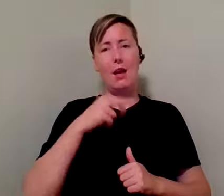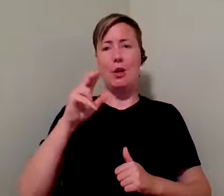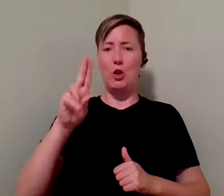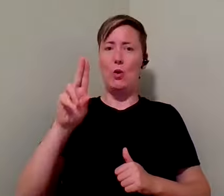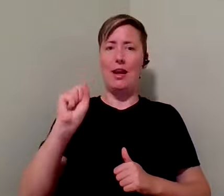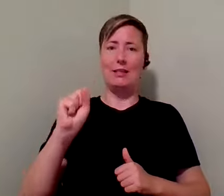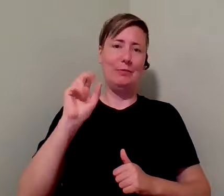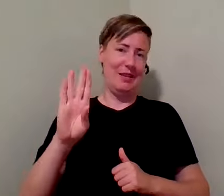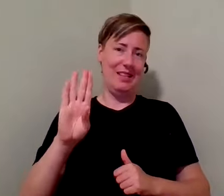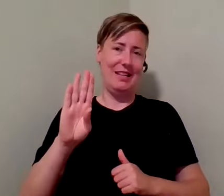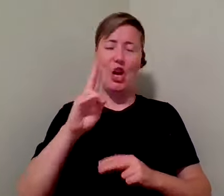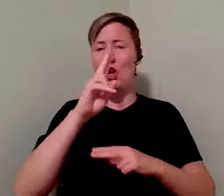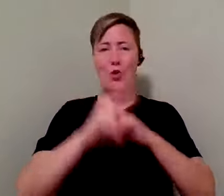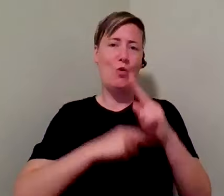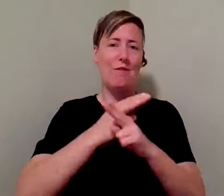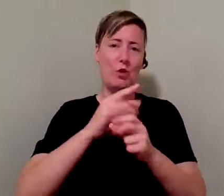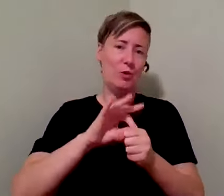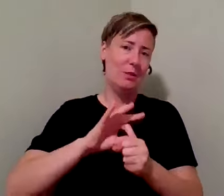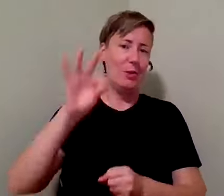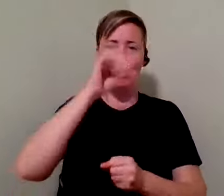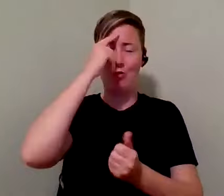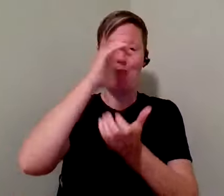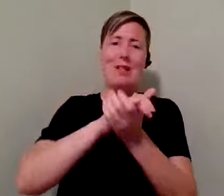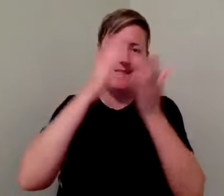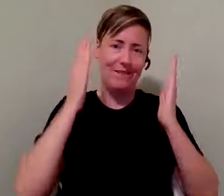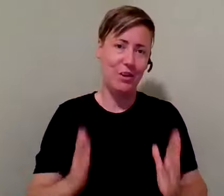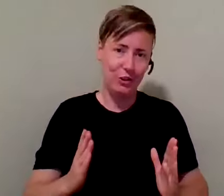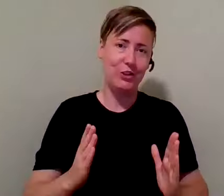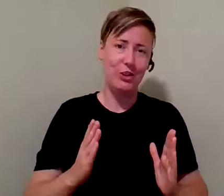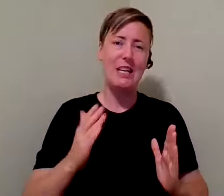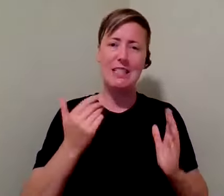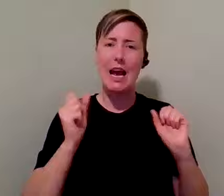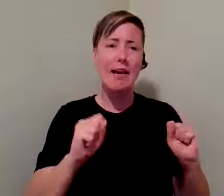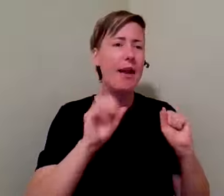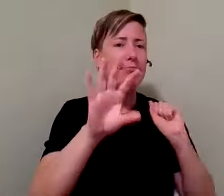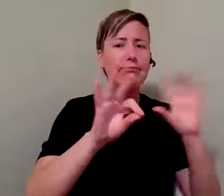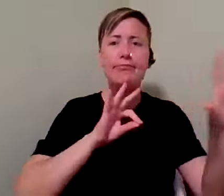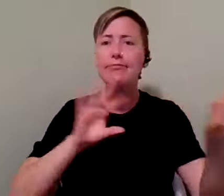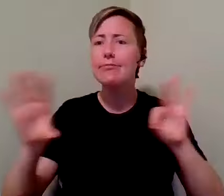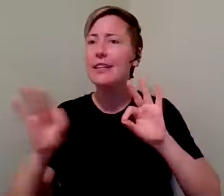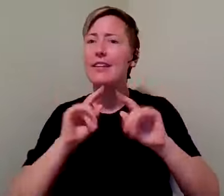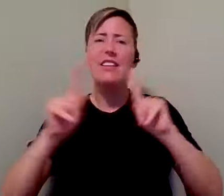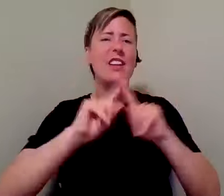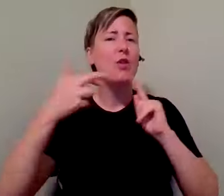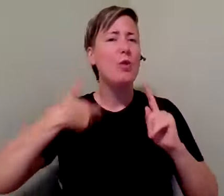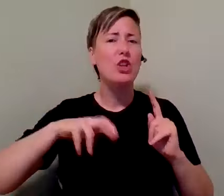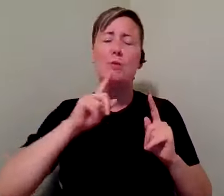any good value group and I take. I'm still a taker when it comes to spirituality. And God in his wisdom and mercy sent me